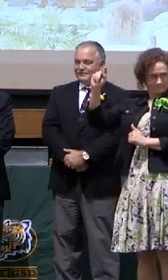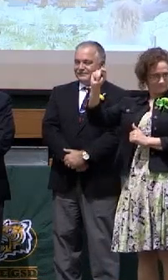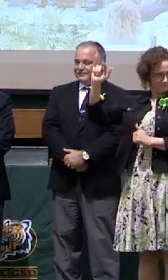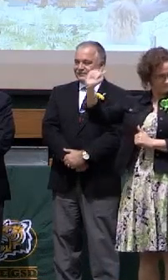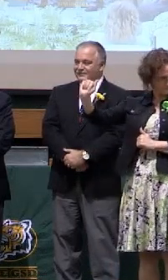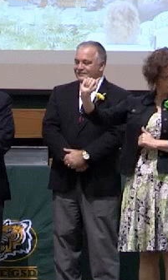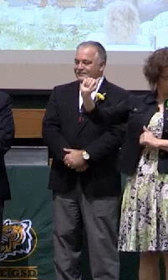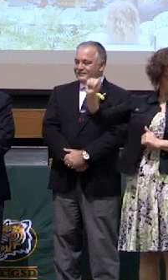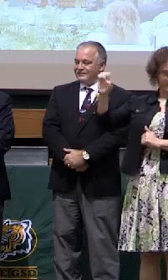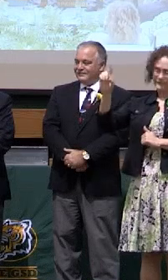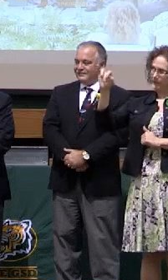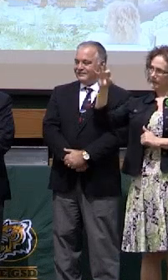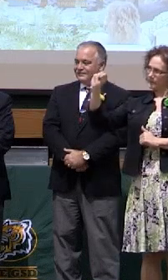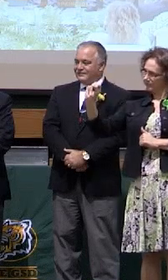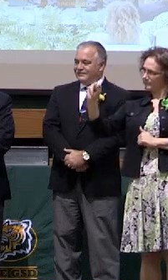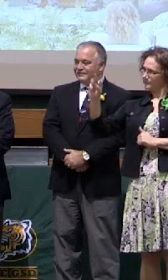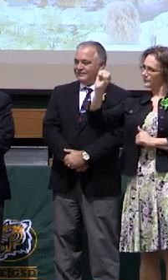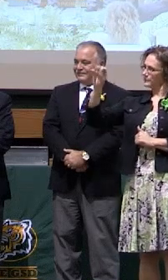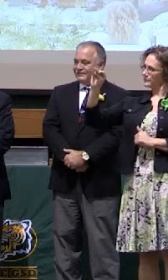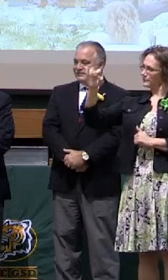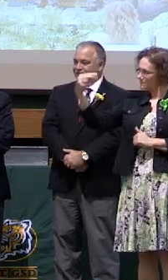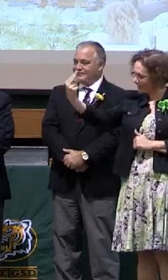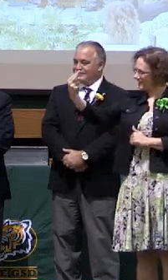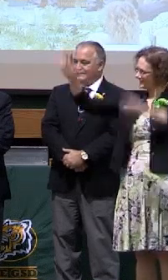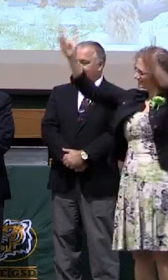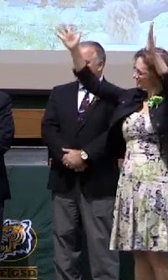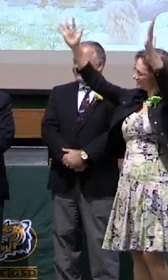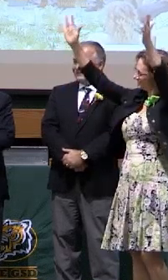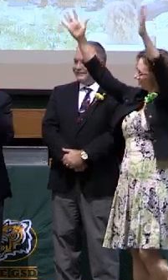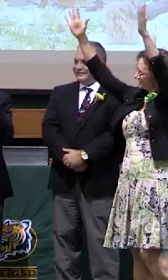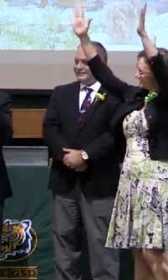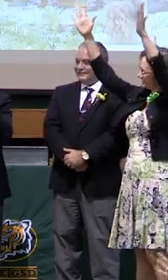Javonta Edwin Smith.